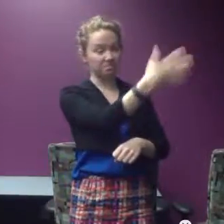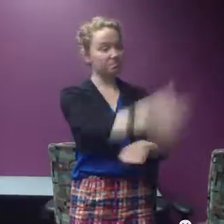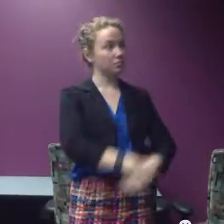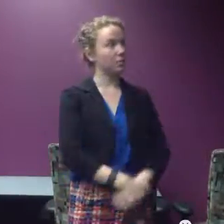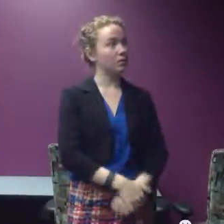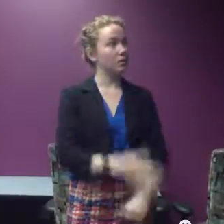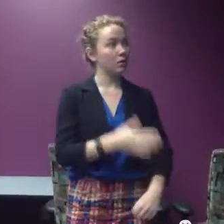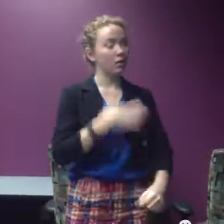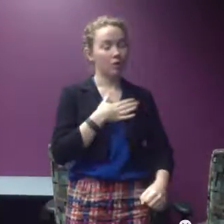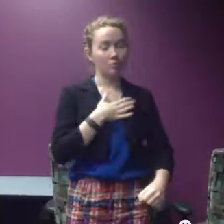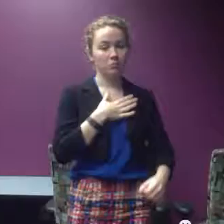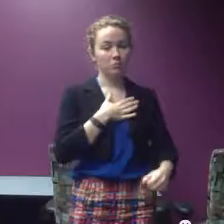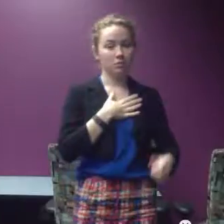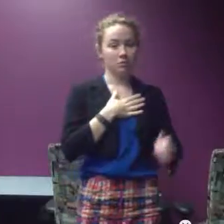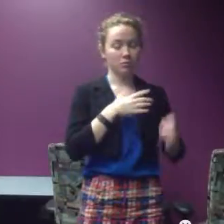You can see it up there.